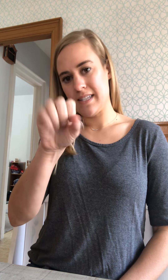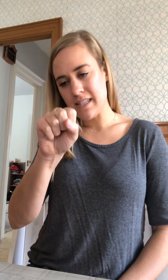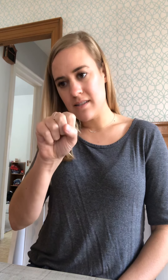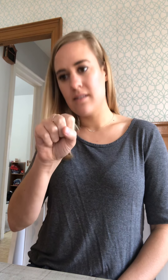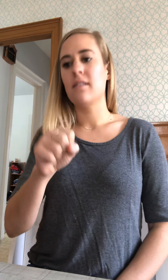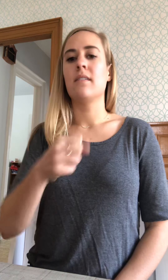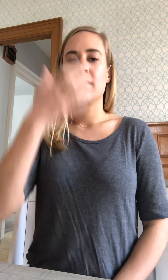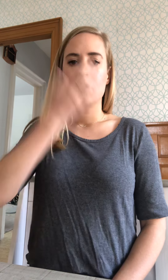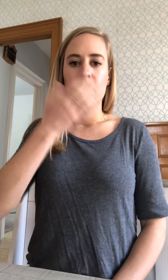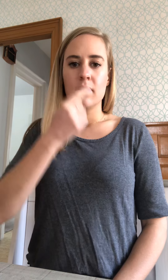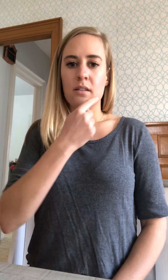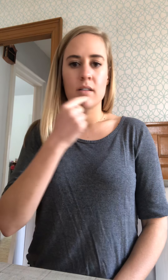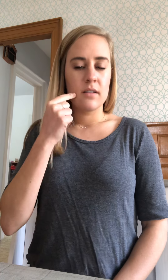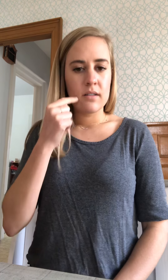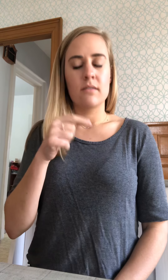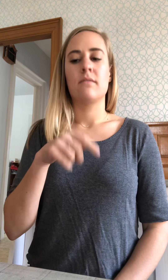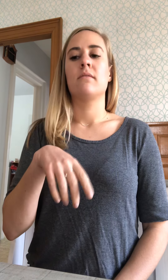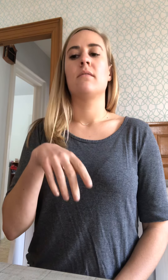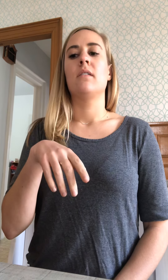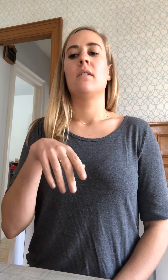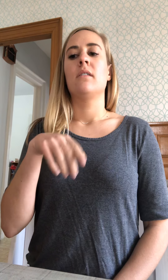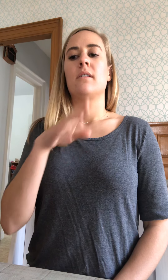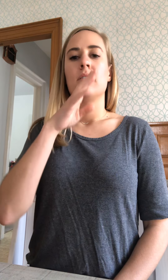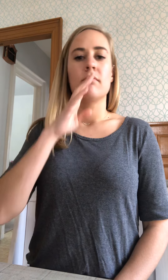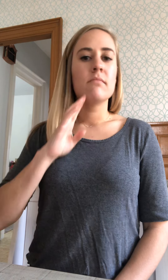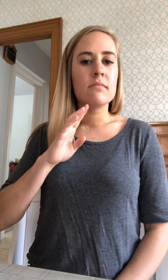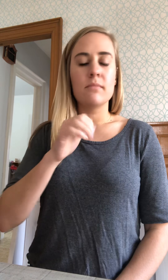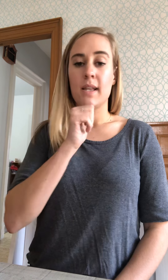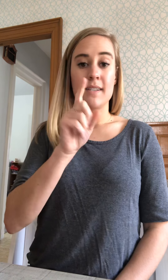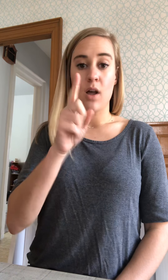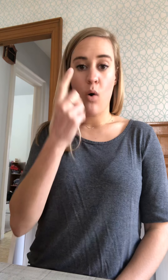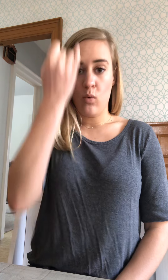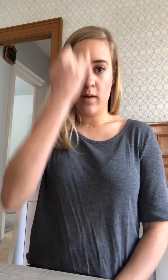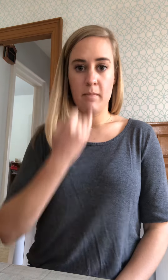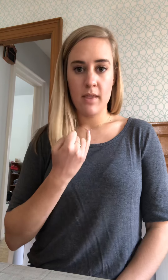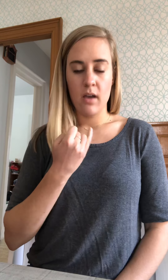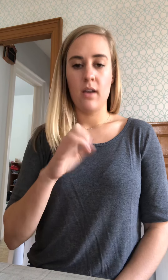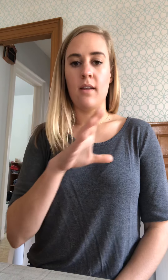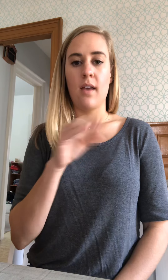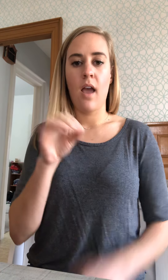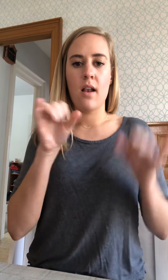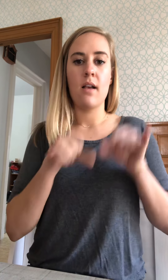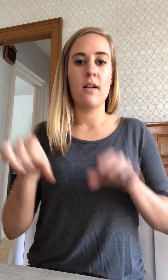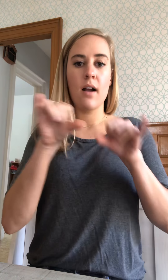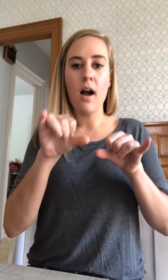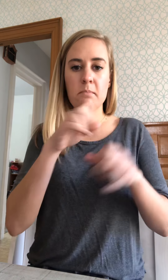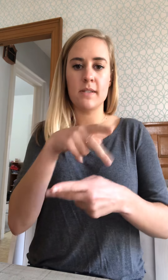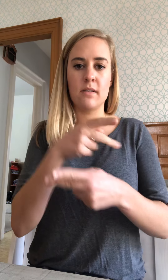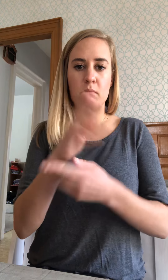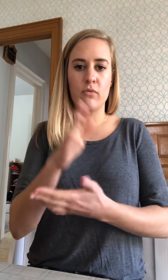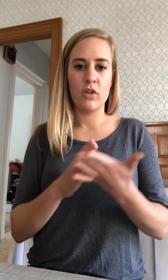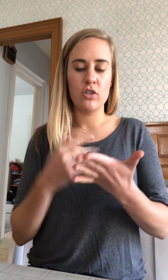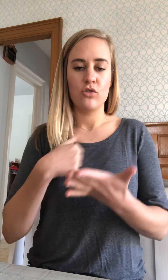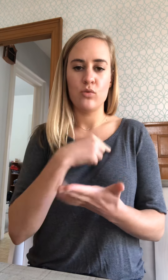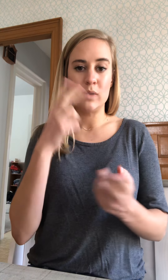is considered the symphysis, not just the midline. And these are common type fractures that we see with these patients.